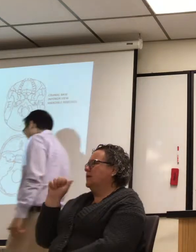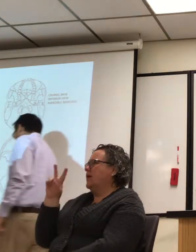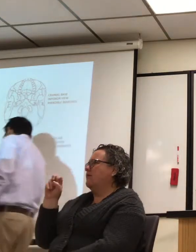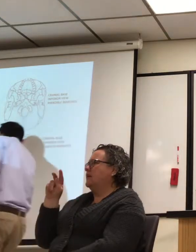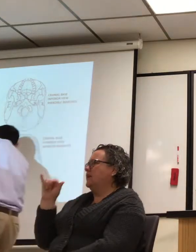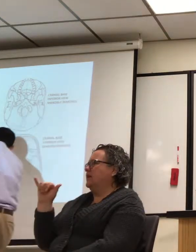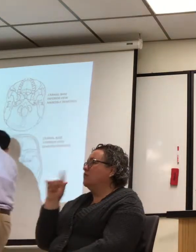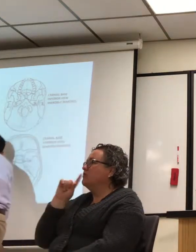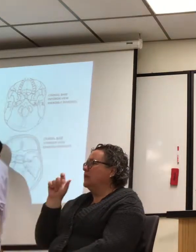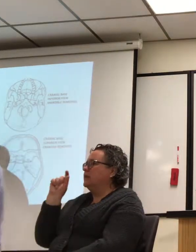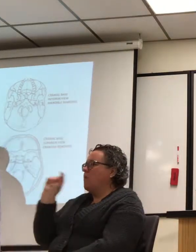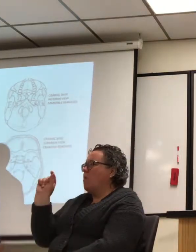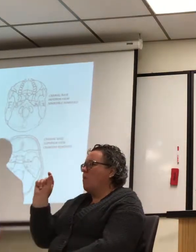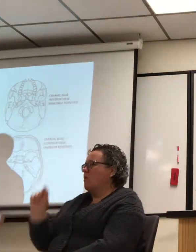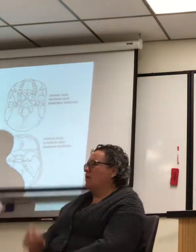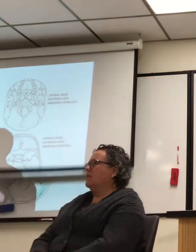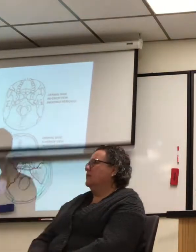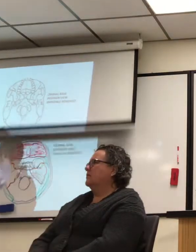small.